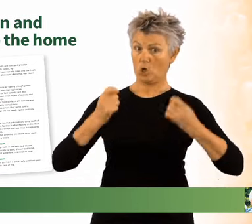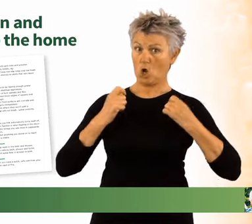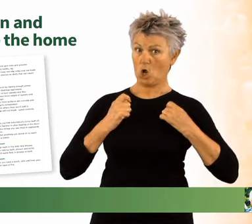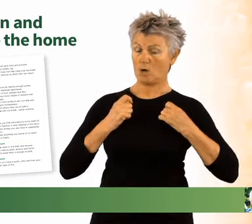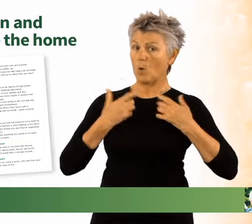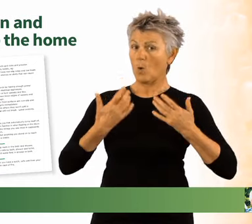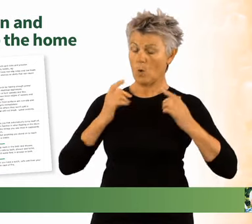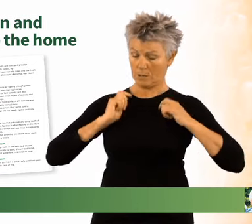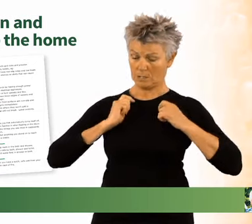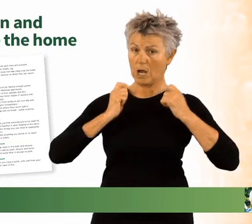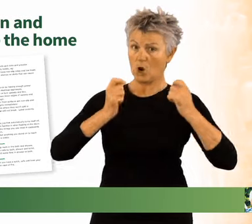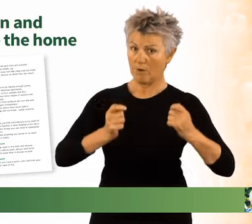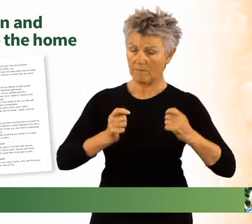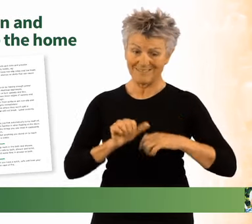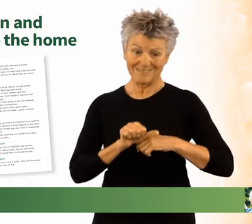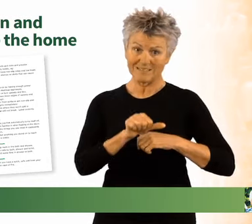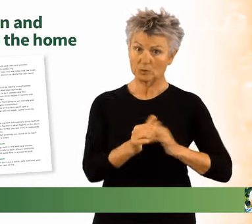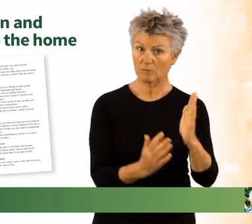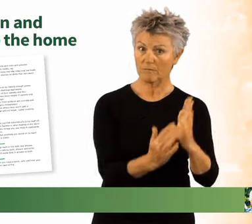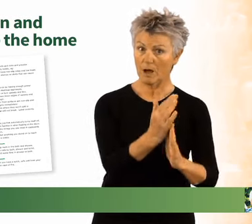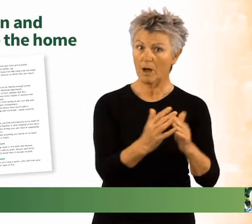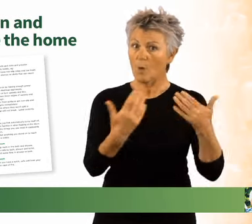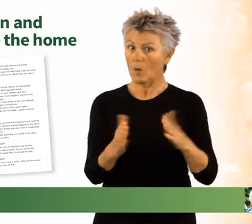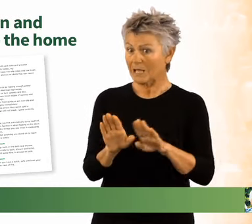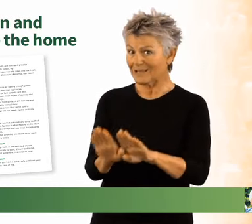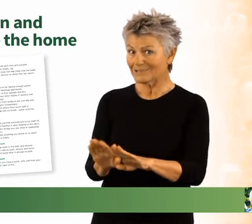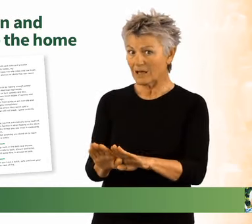Dress and undress well away from any heaters or fires.